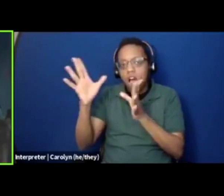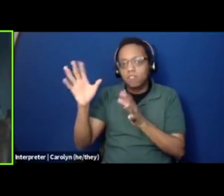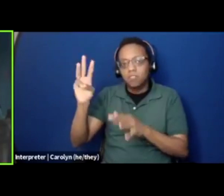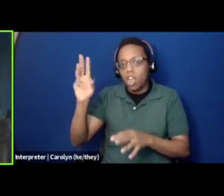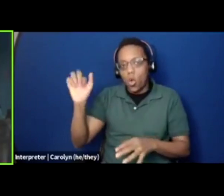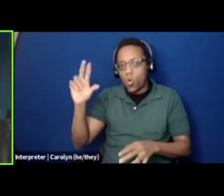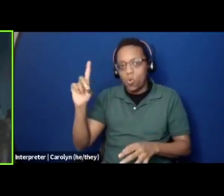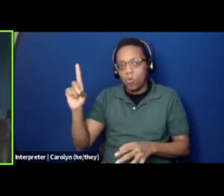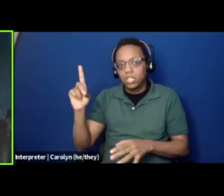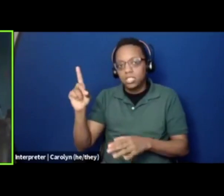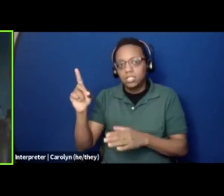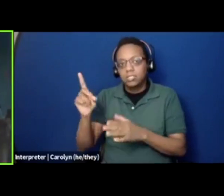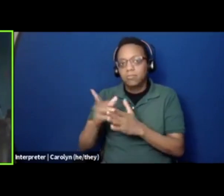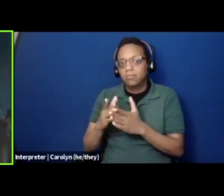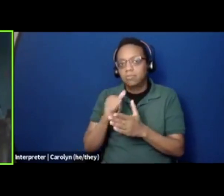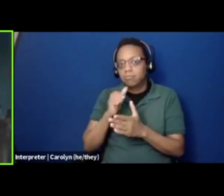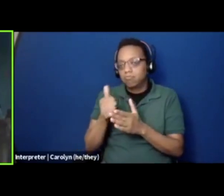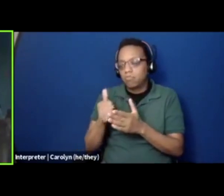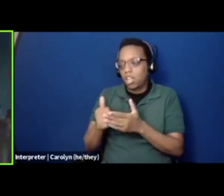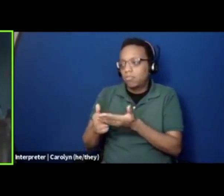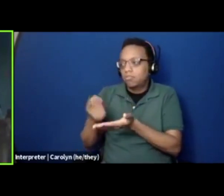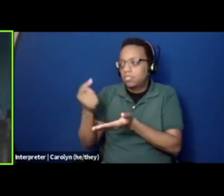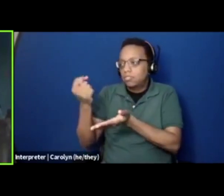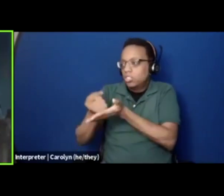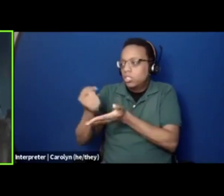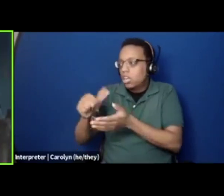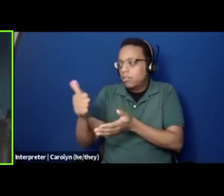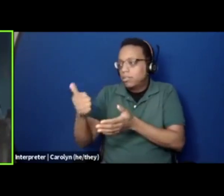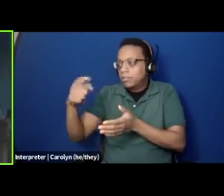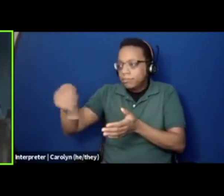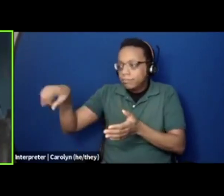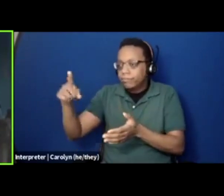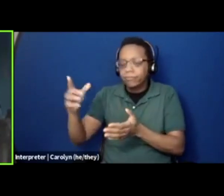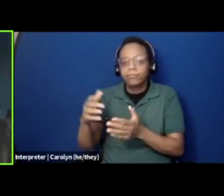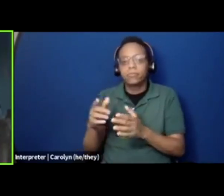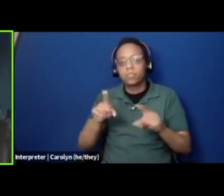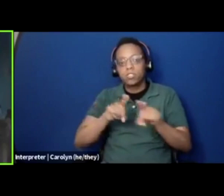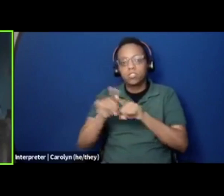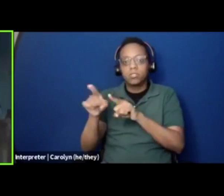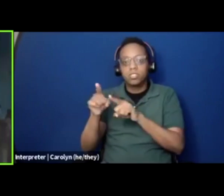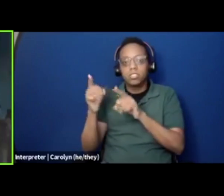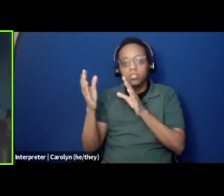need to be paying attention to our county execs. We need to be paying attention to